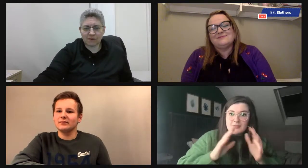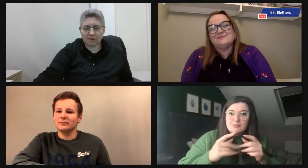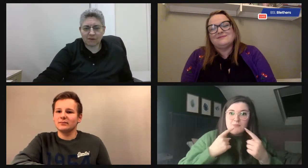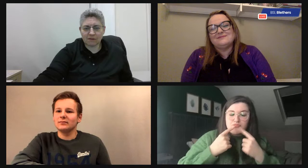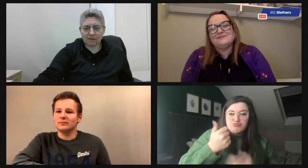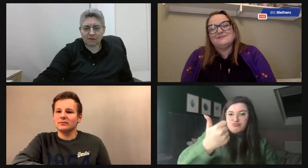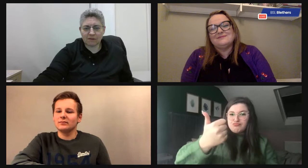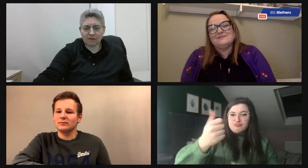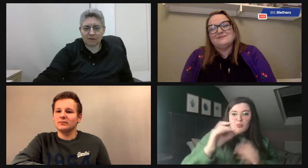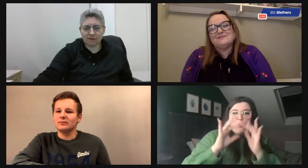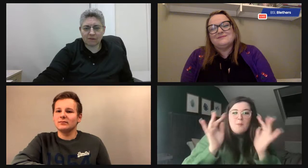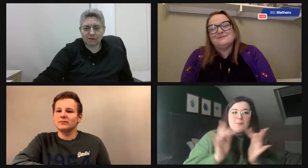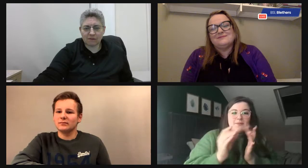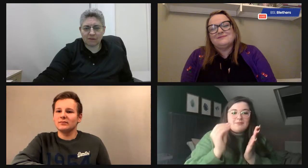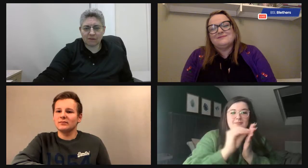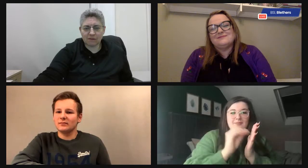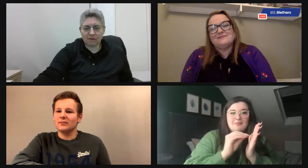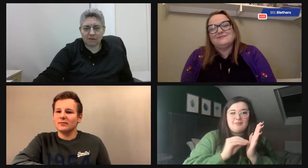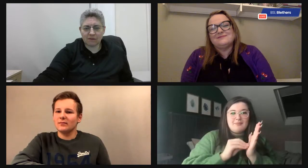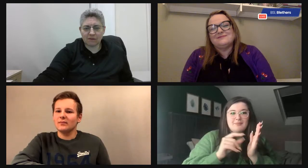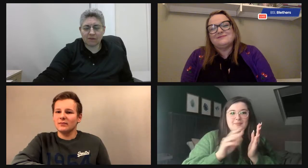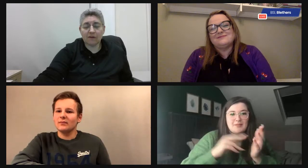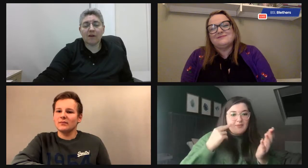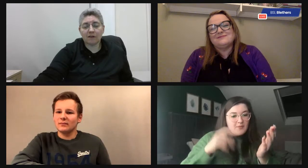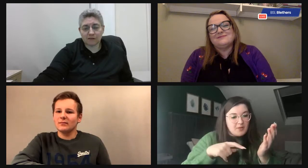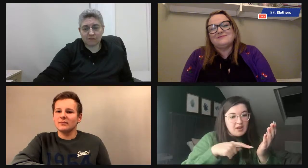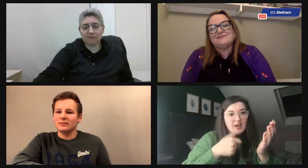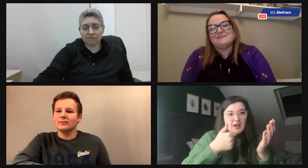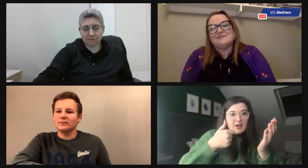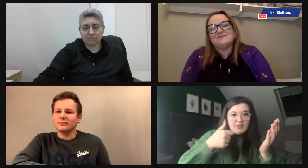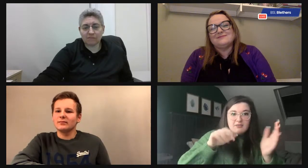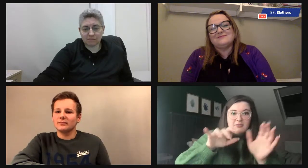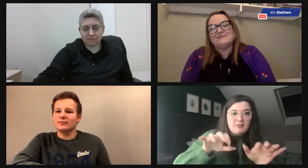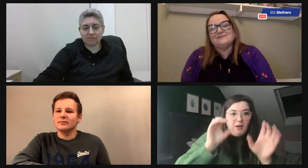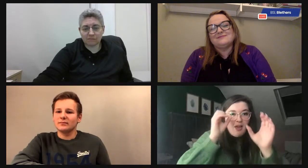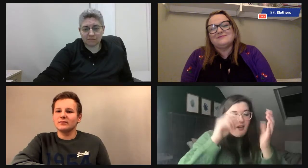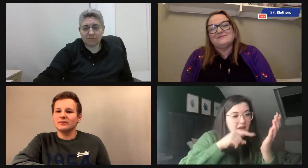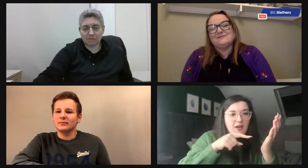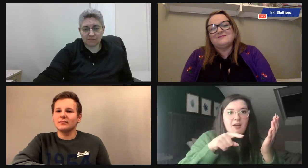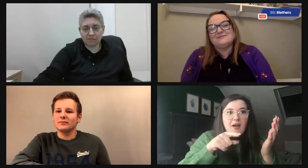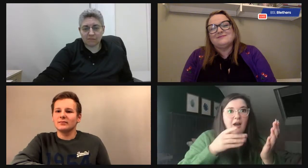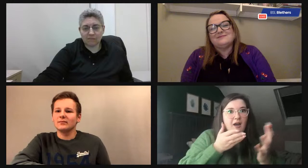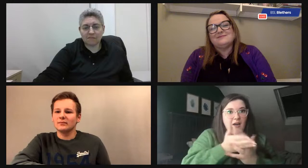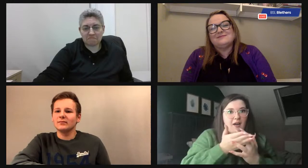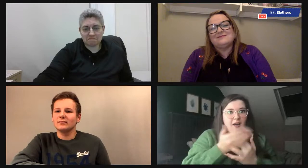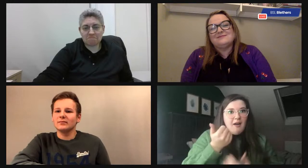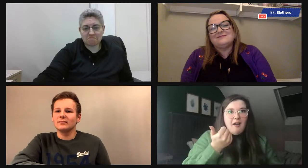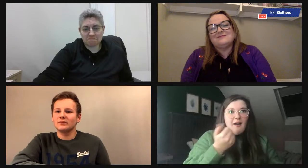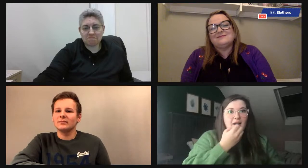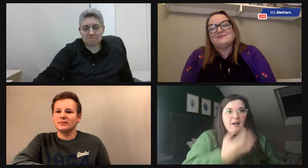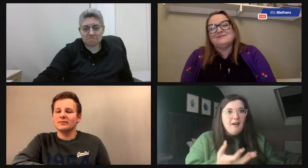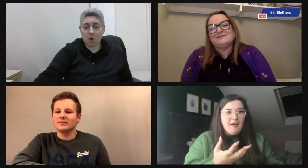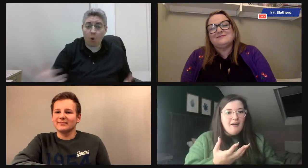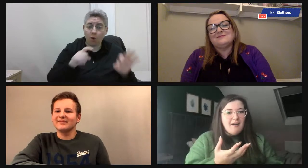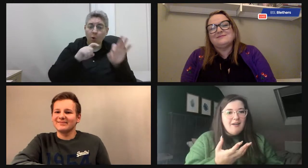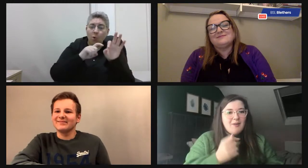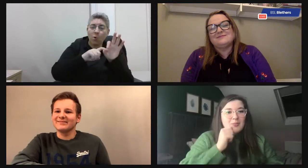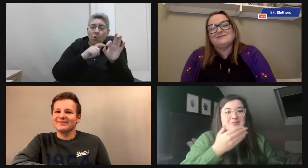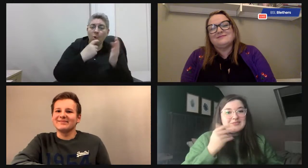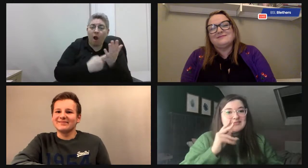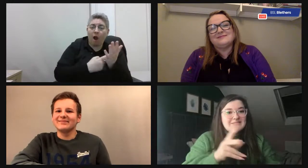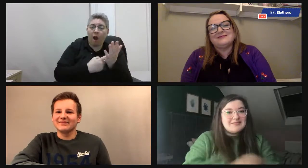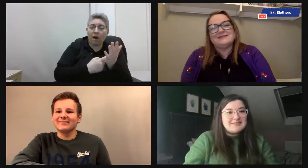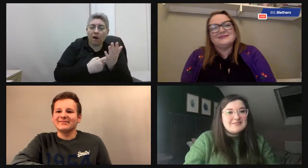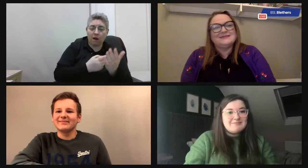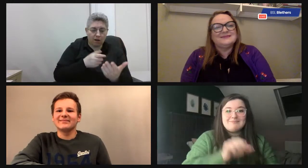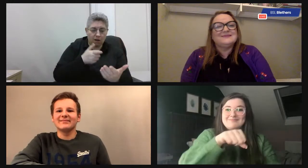have that as a resource for us You could just so get that them on your young phone or people something. could access it. All we need is a bit in the back, a QR